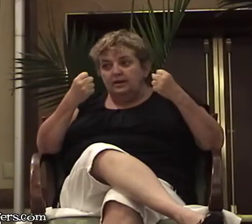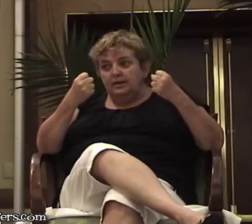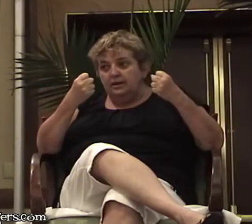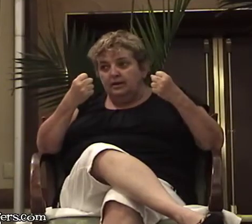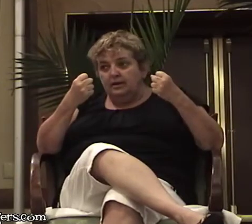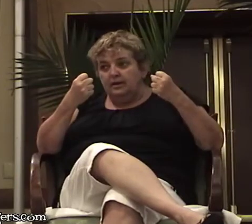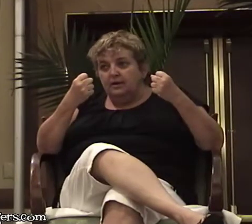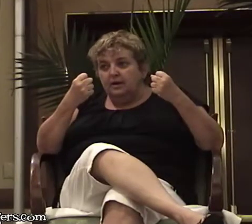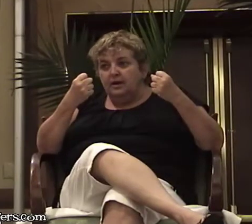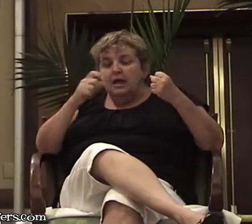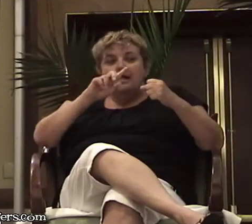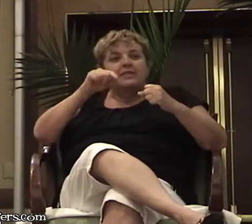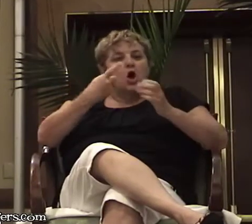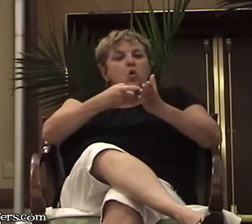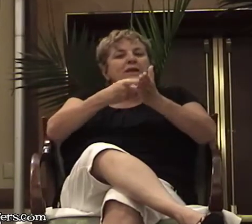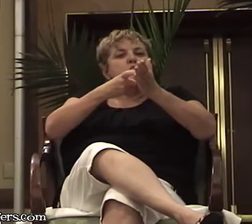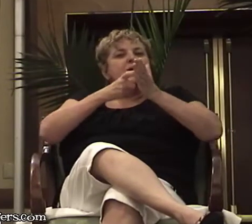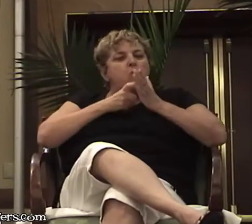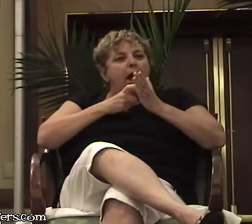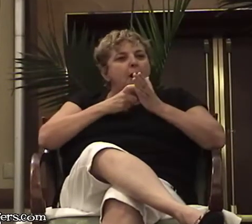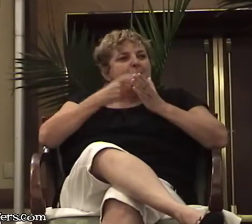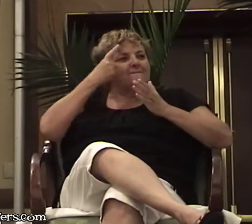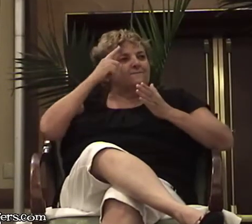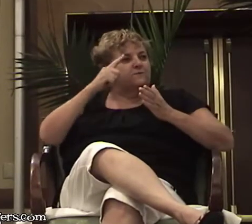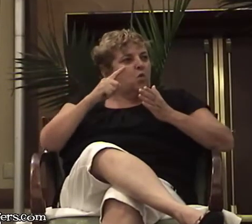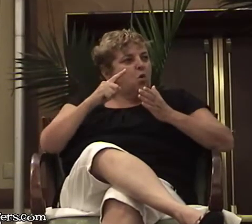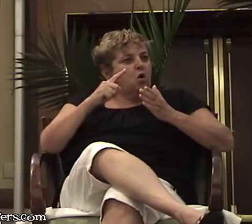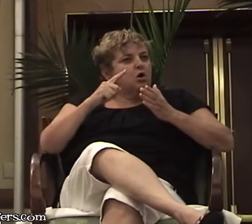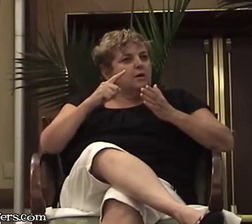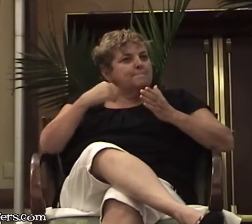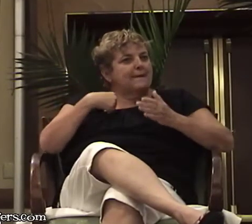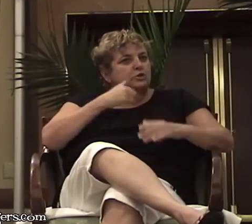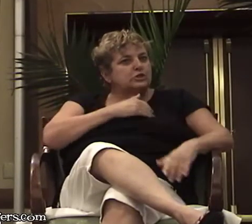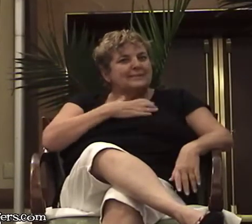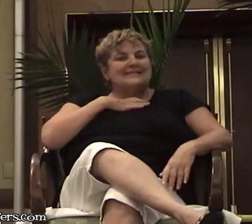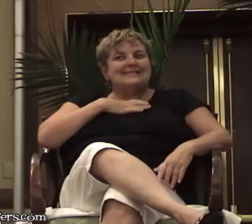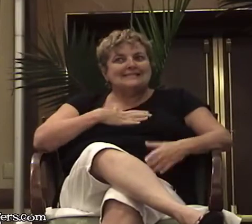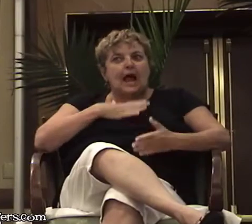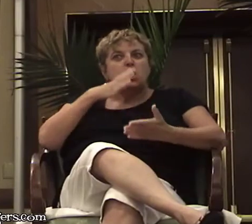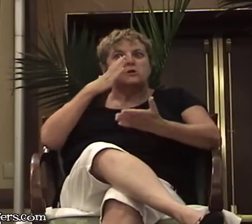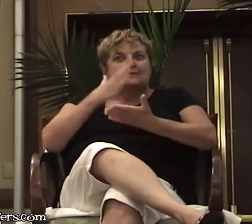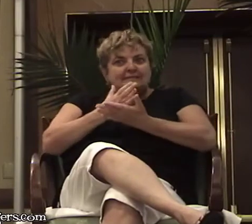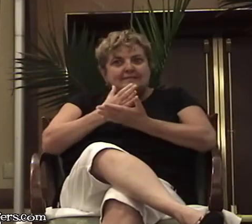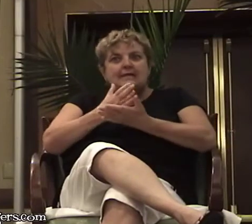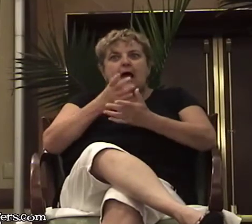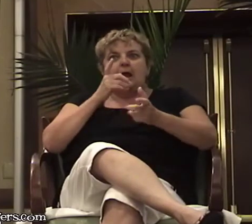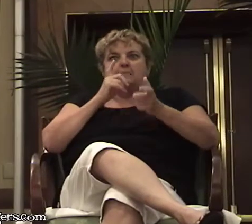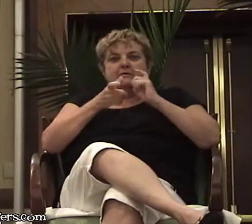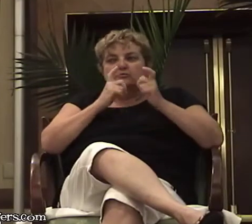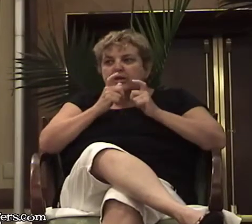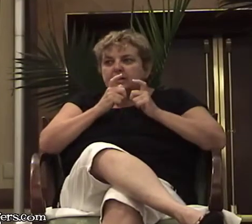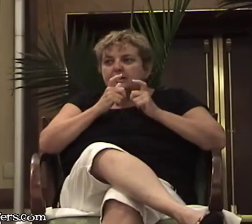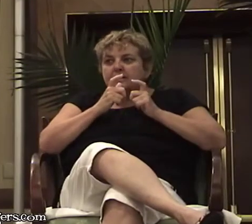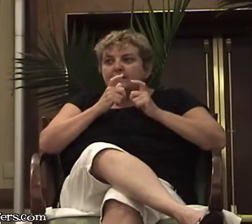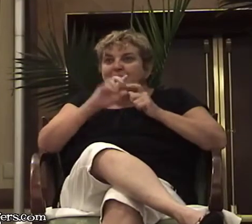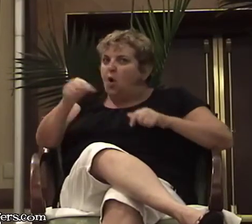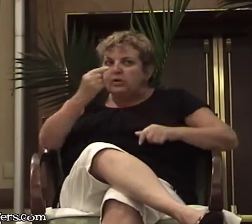The only requirement is a desire to stop drinking. The only requirement. And if I would have left, you'd have a